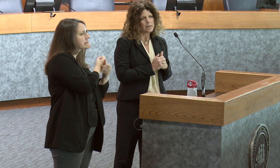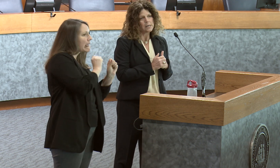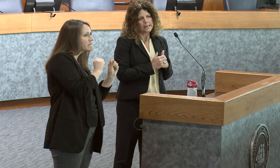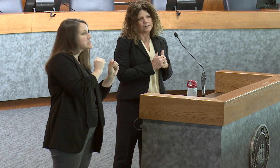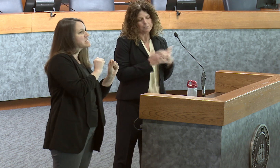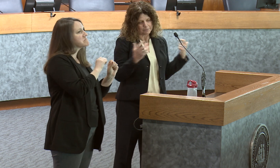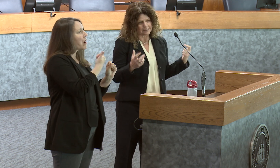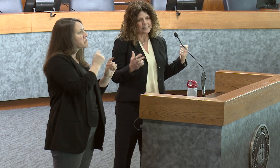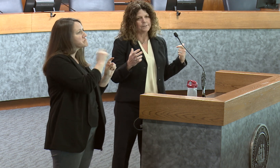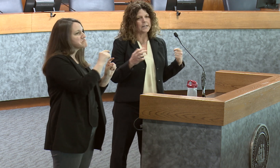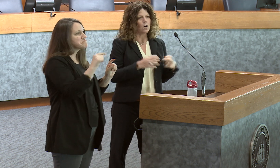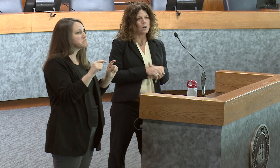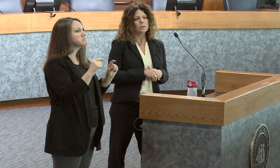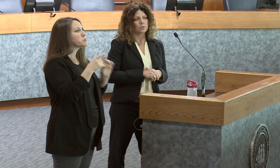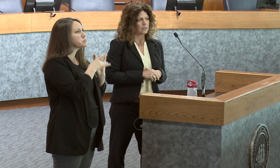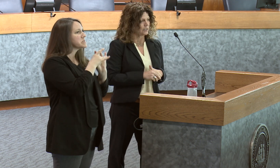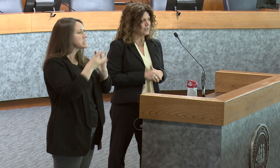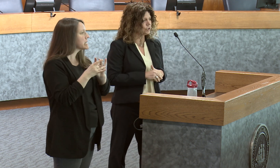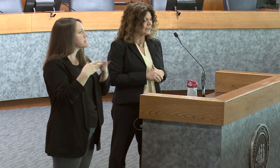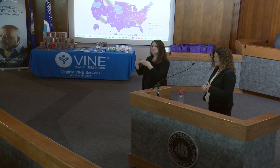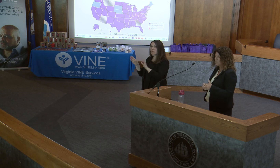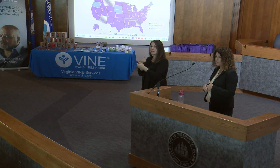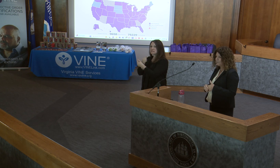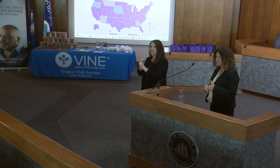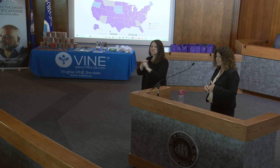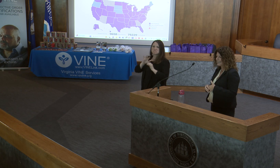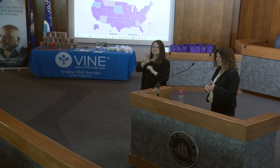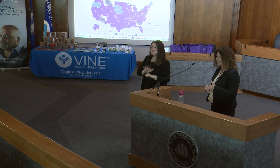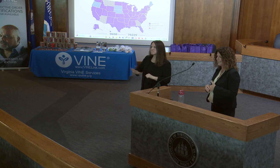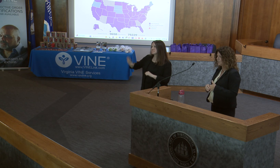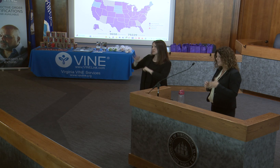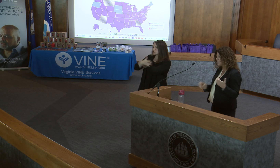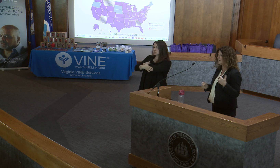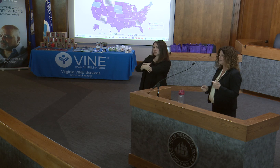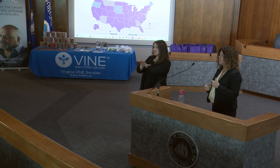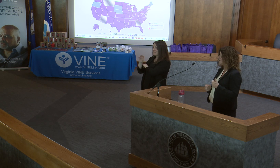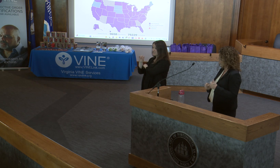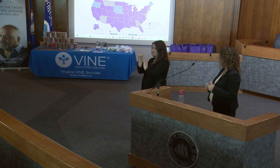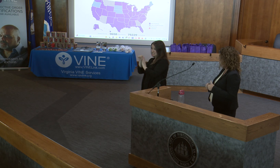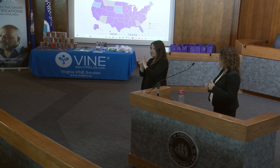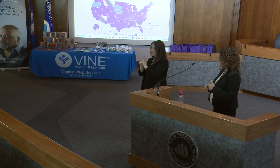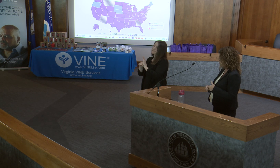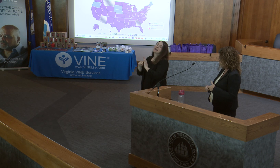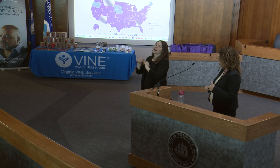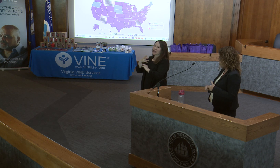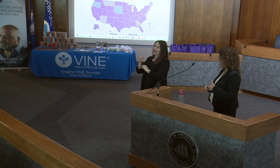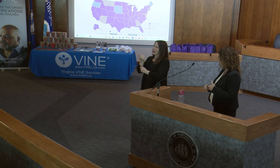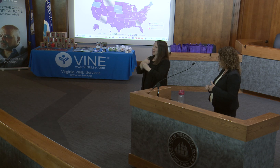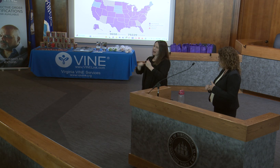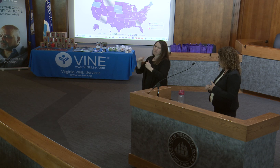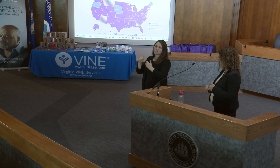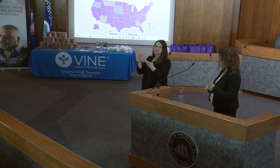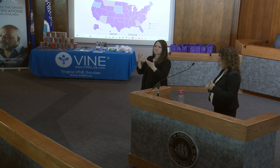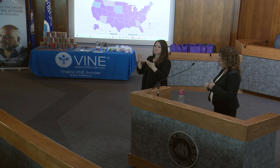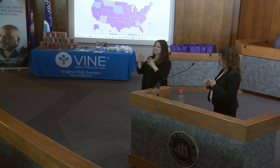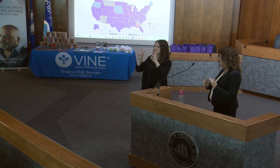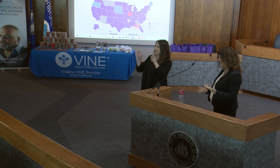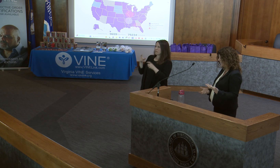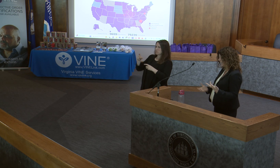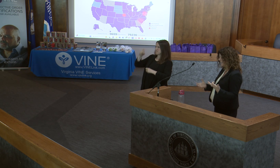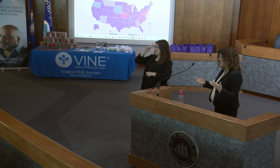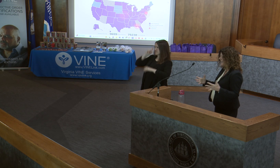and others in public safety all across the country in all 50 states in just about every public safety topic that you can possibly